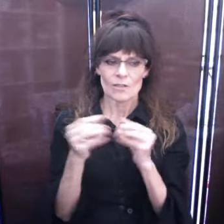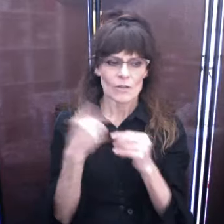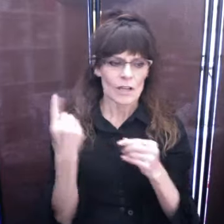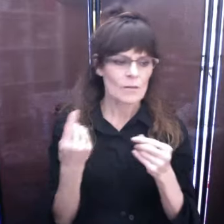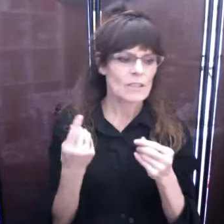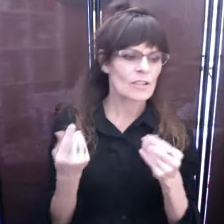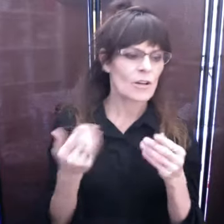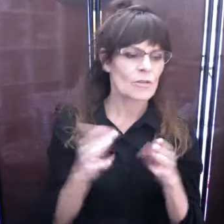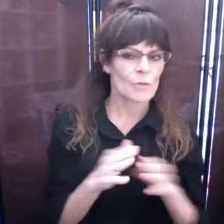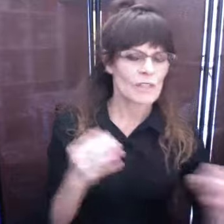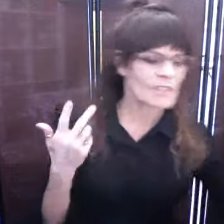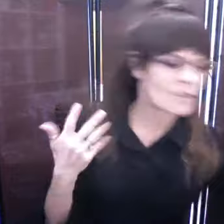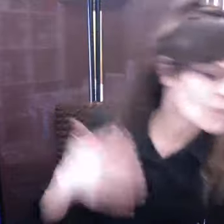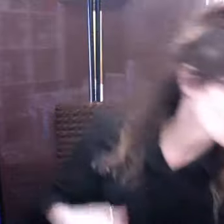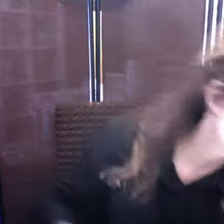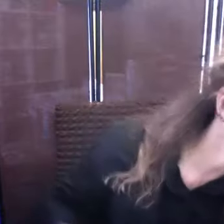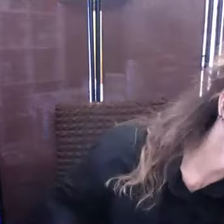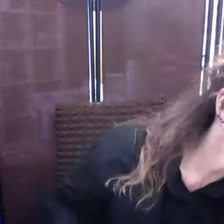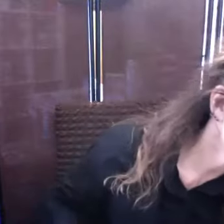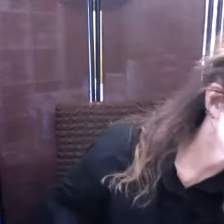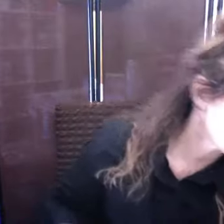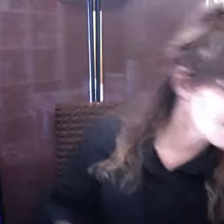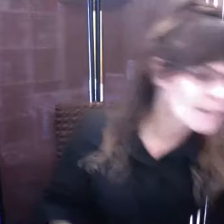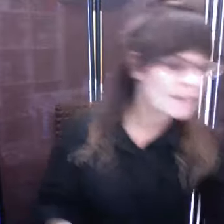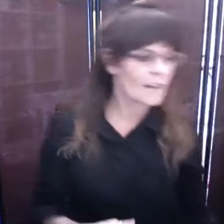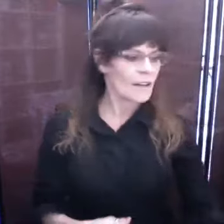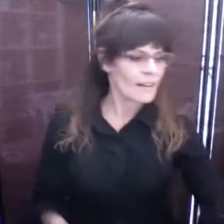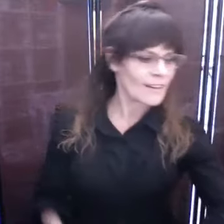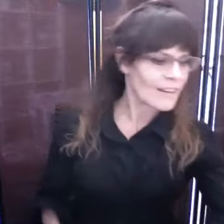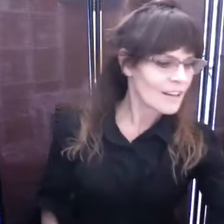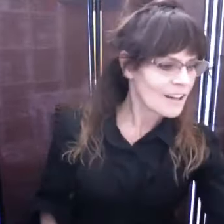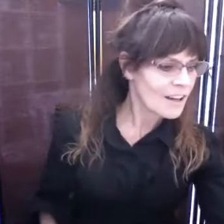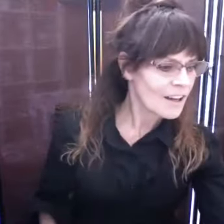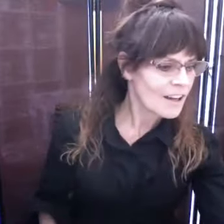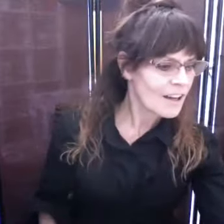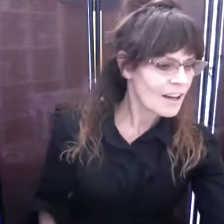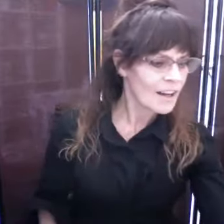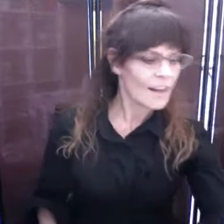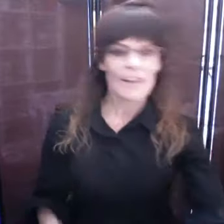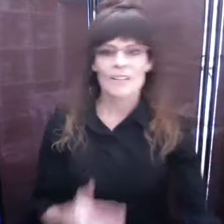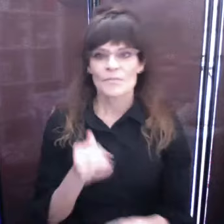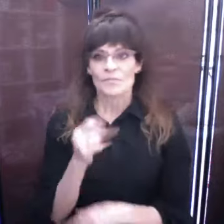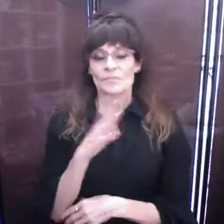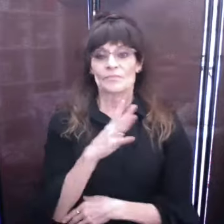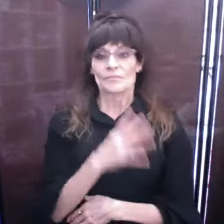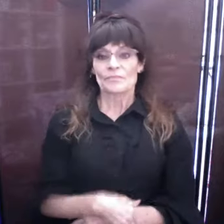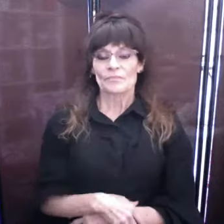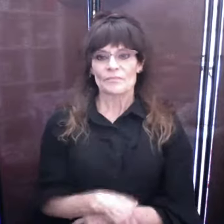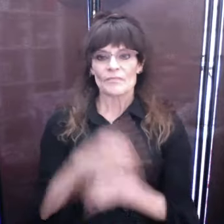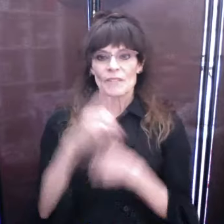a 3-parter. And it's like Reservoir Dogs. You're going to be like, what's this dude talking about? When I was in high school, I lived in